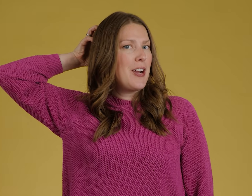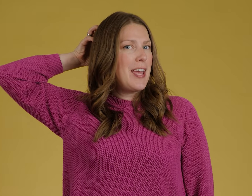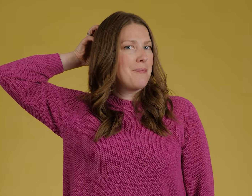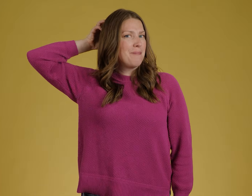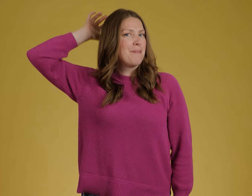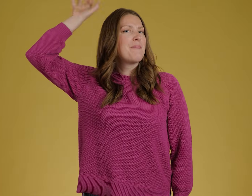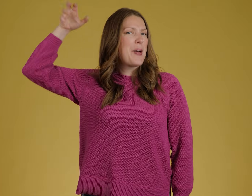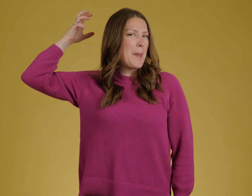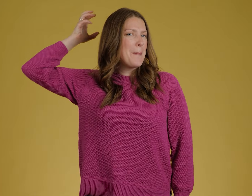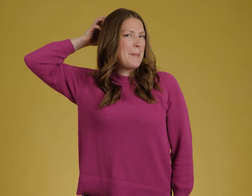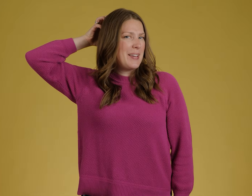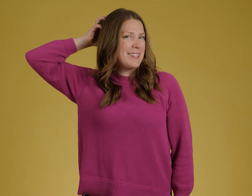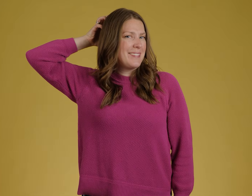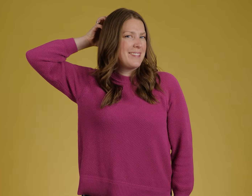head. Bun.